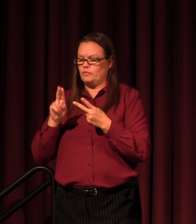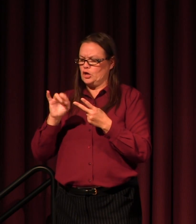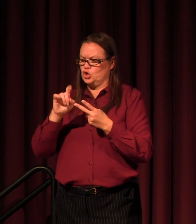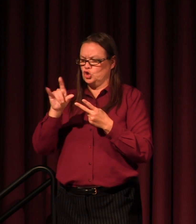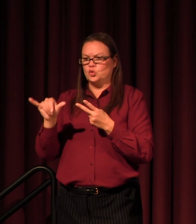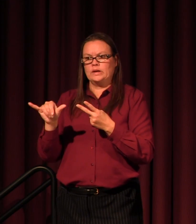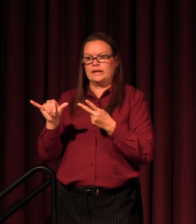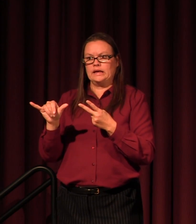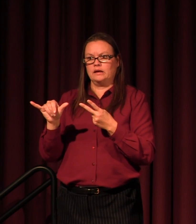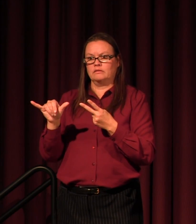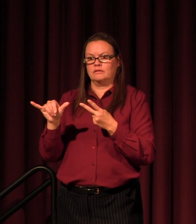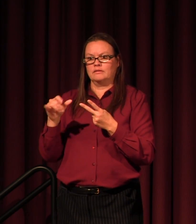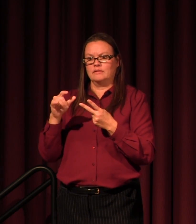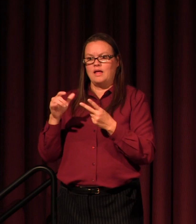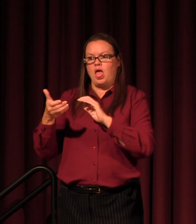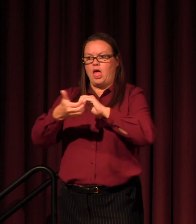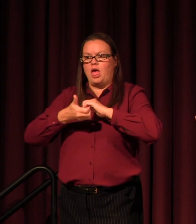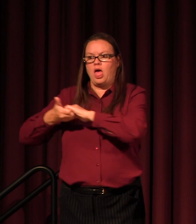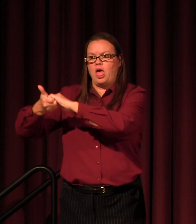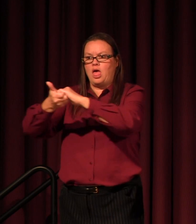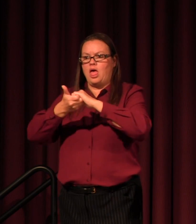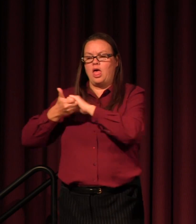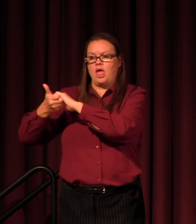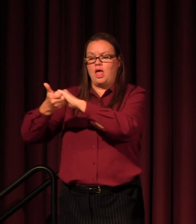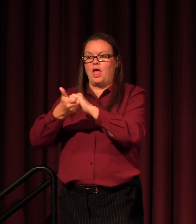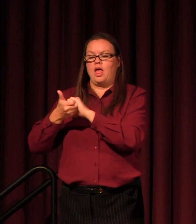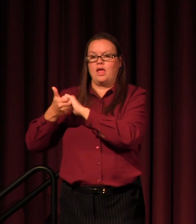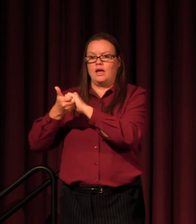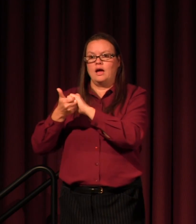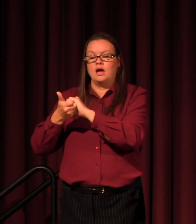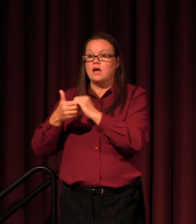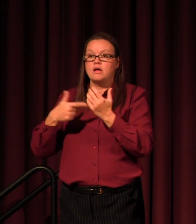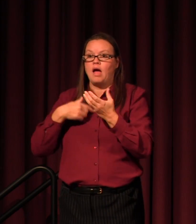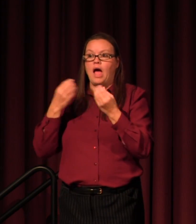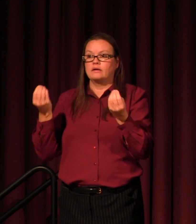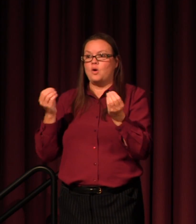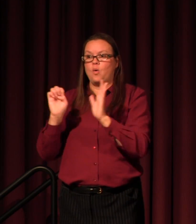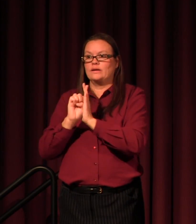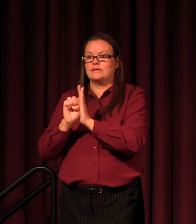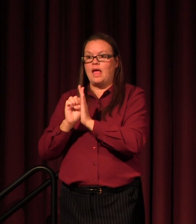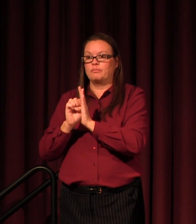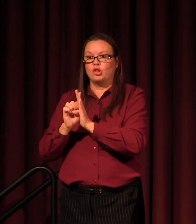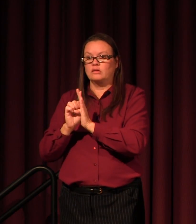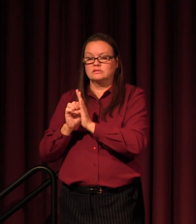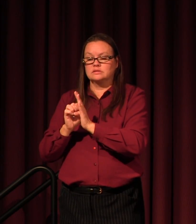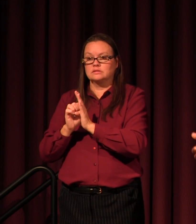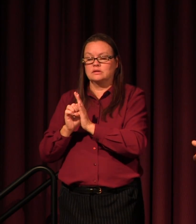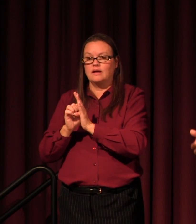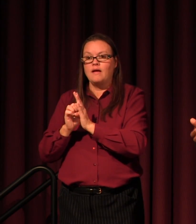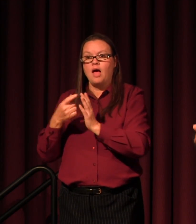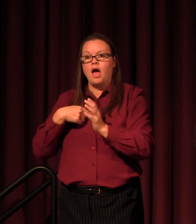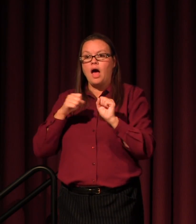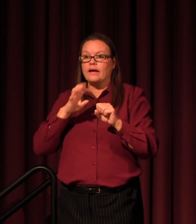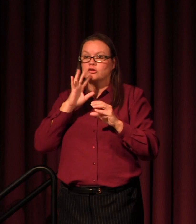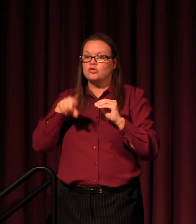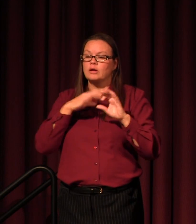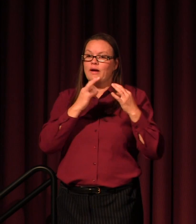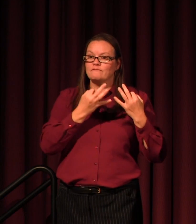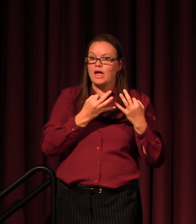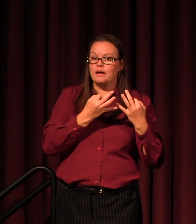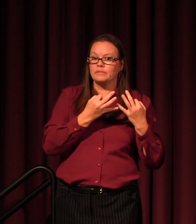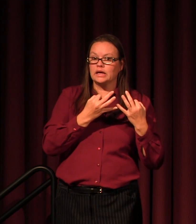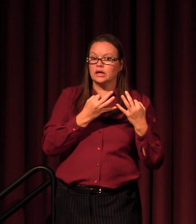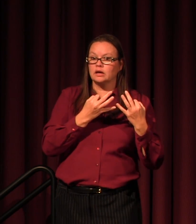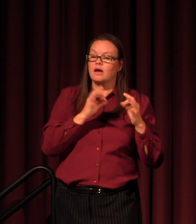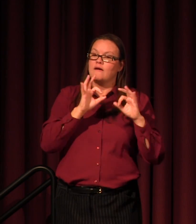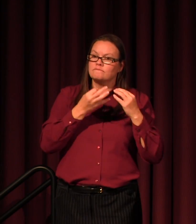anymore. I got no examples. It used to be like, hey, you know, like your family, how you'd never walk away from your family? People